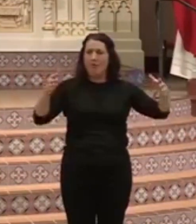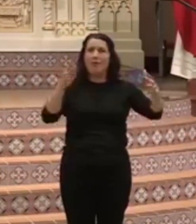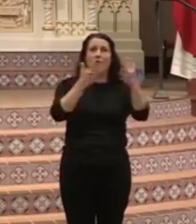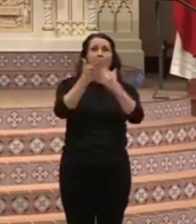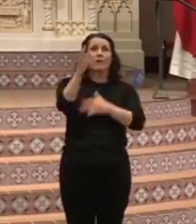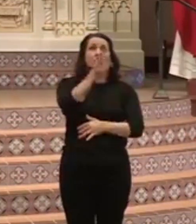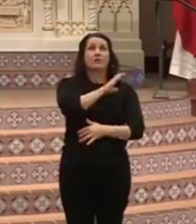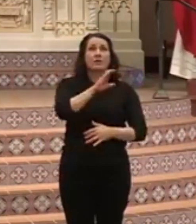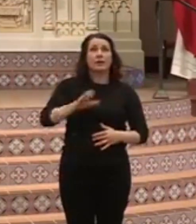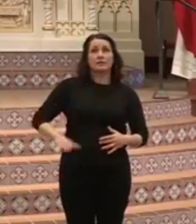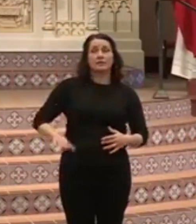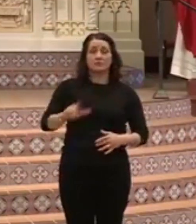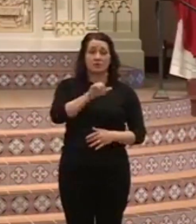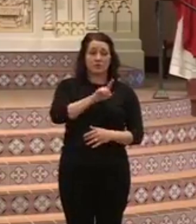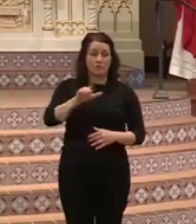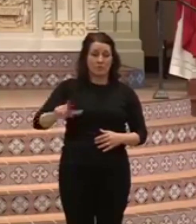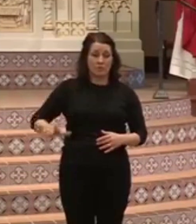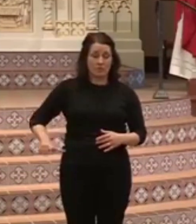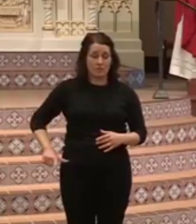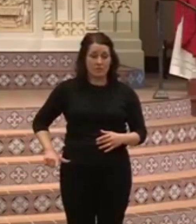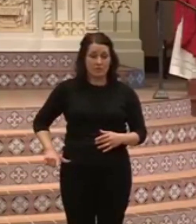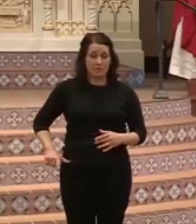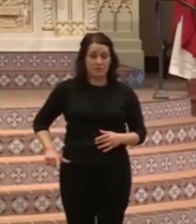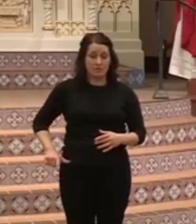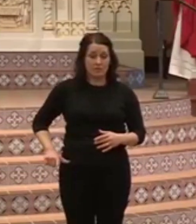Christ our Lord.